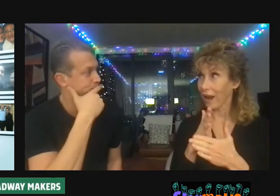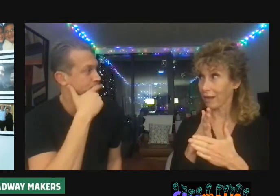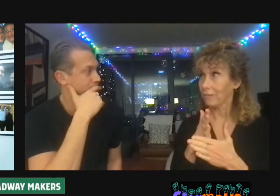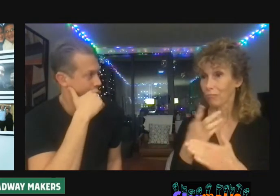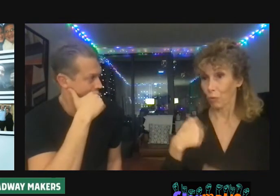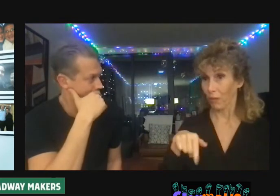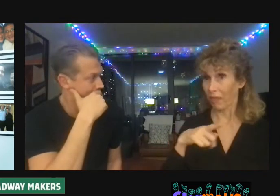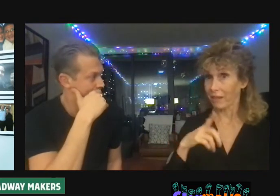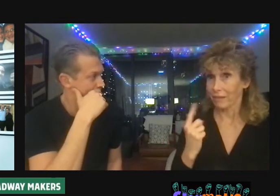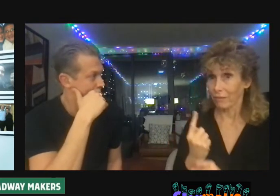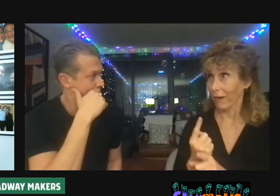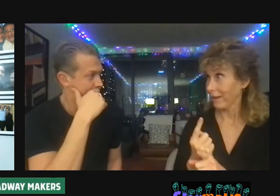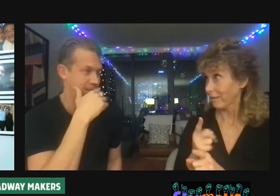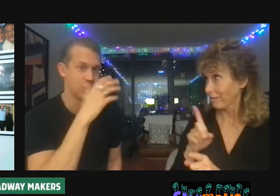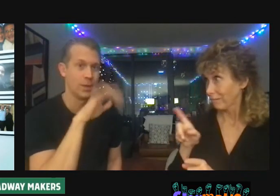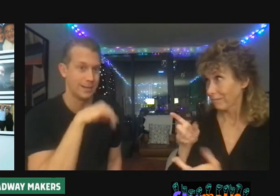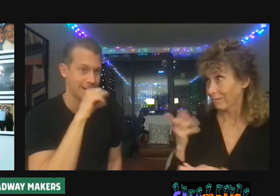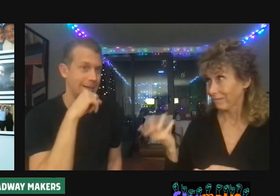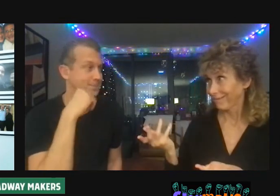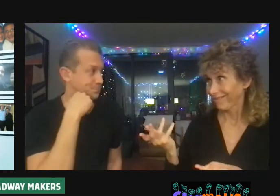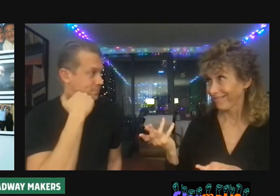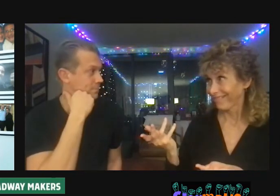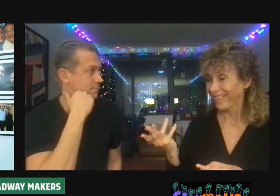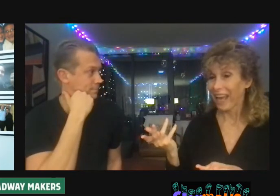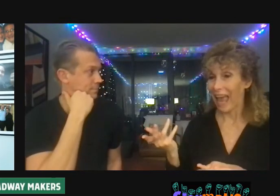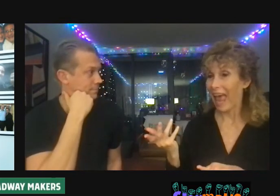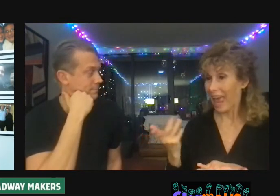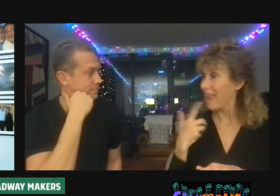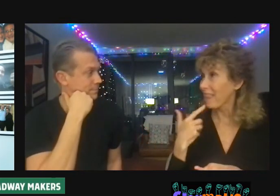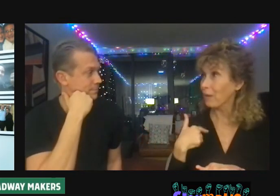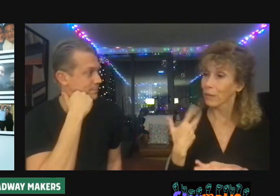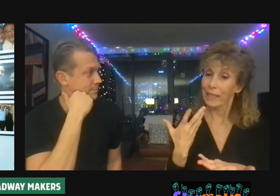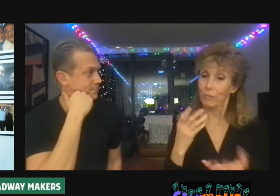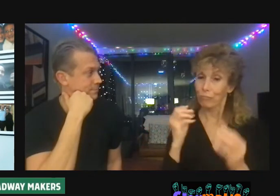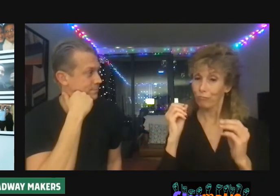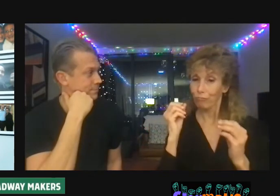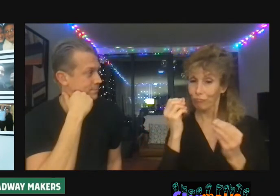which will kind of finish us out here.